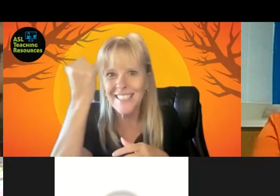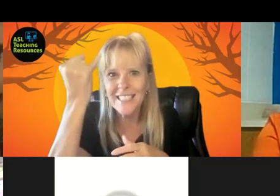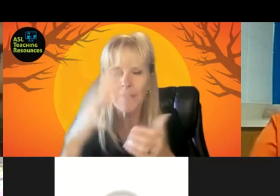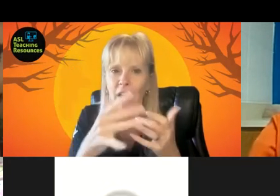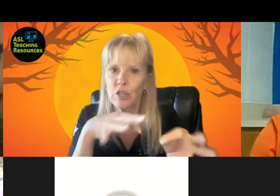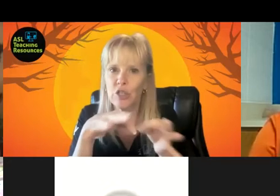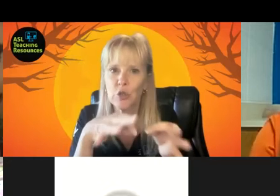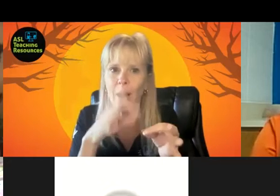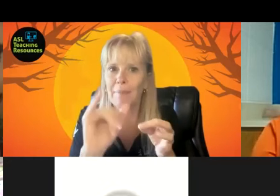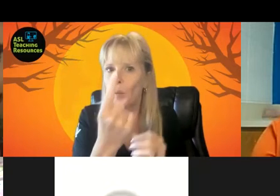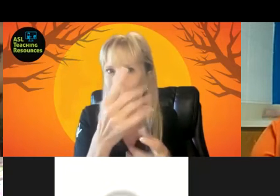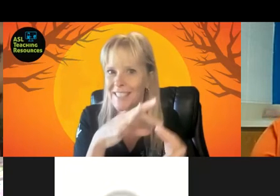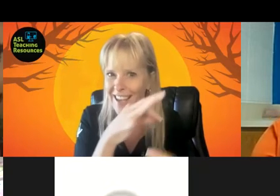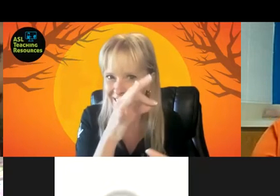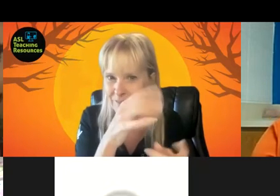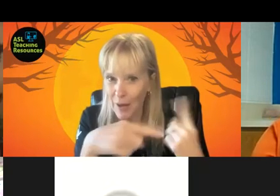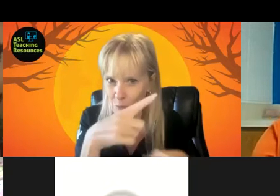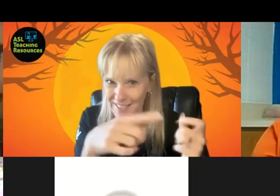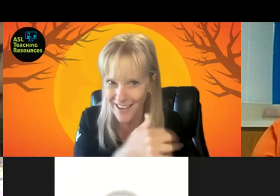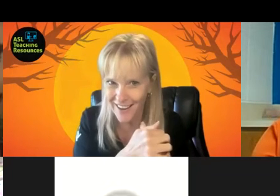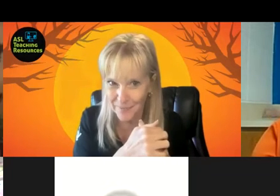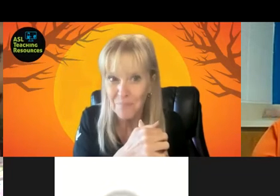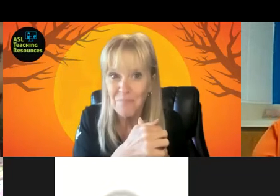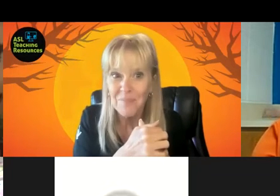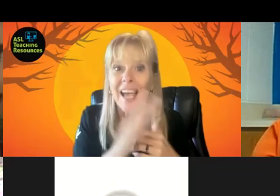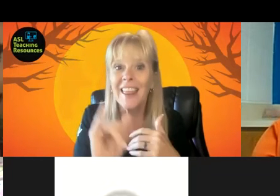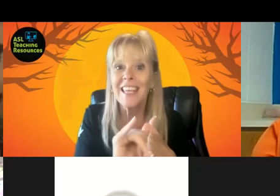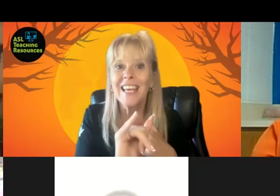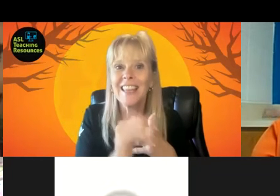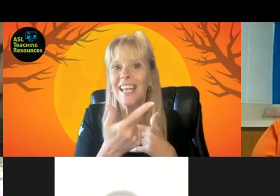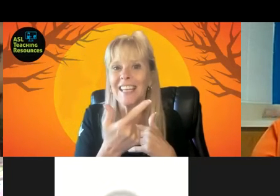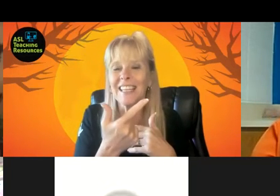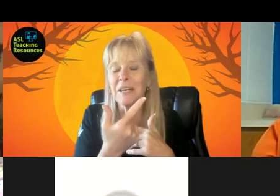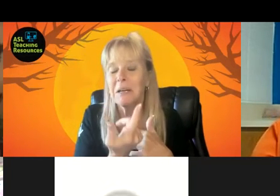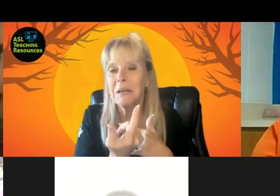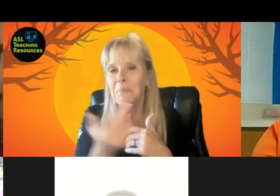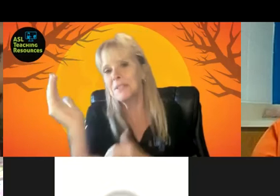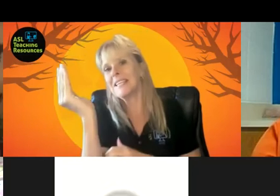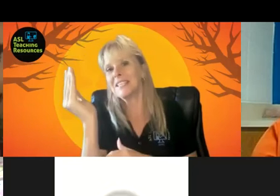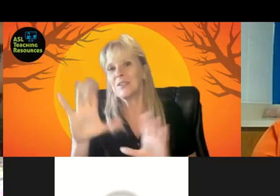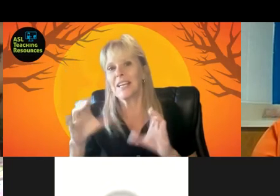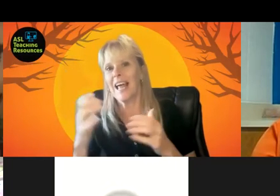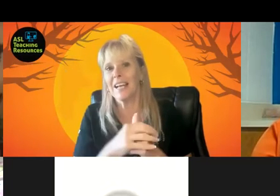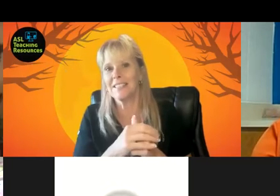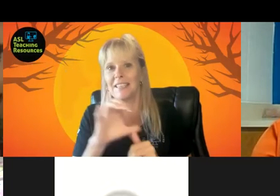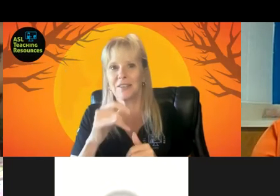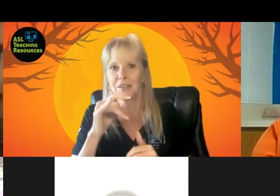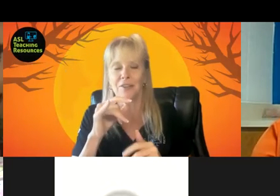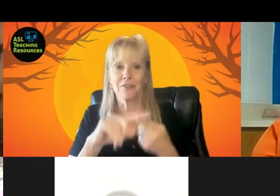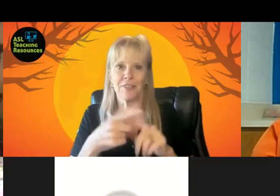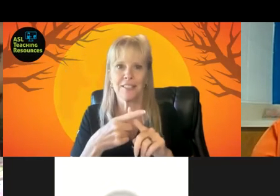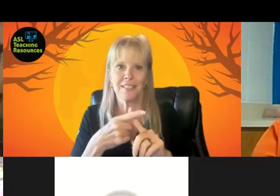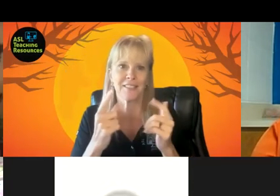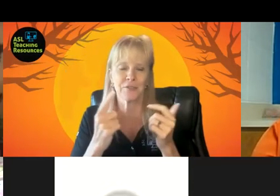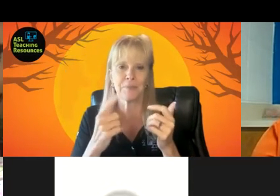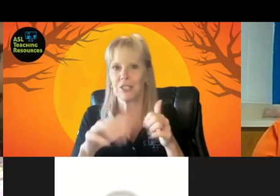with ideas of how to describe that one sign. And then they could then present it to the class, and